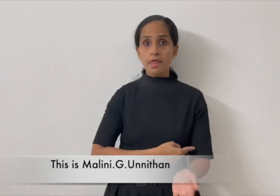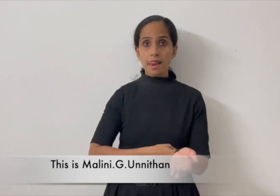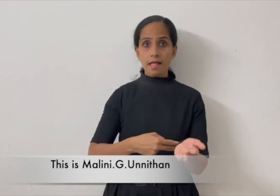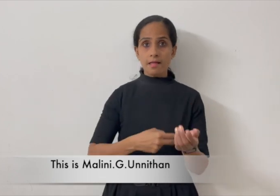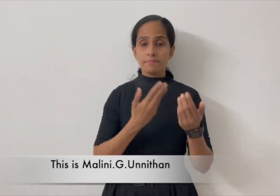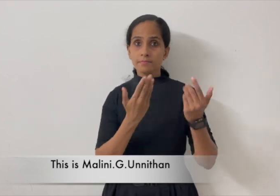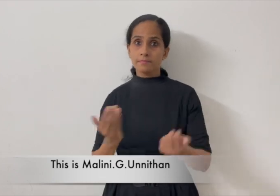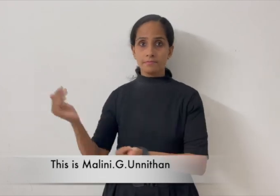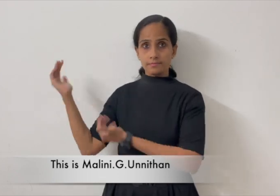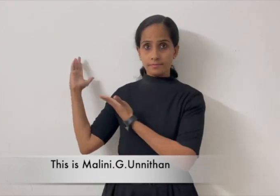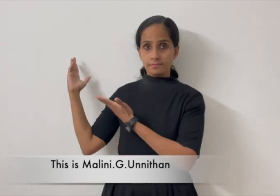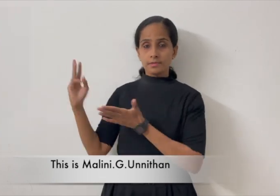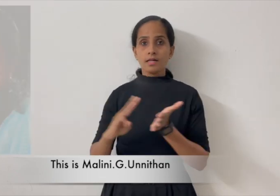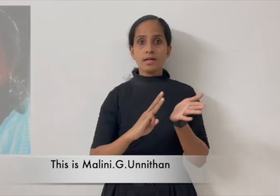This is Malini